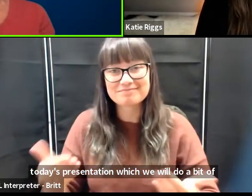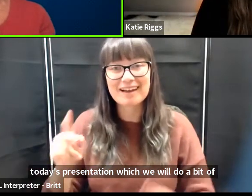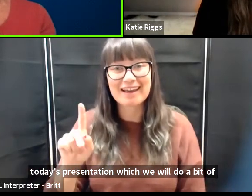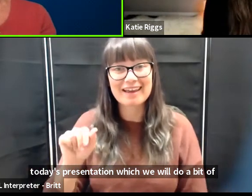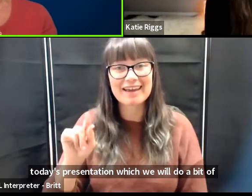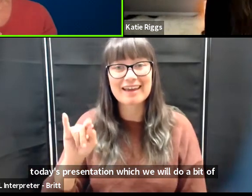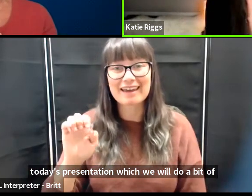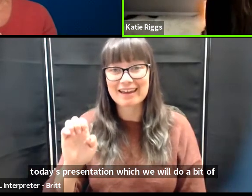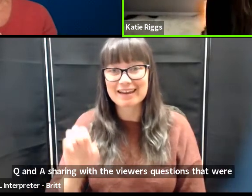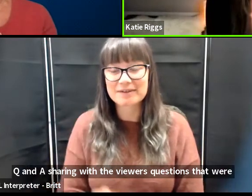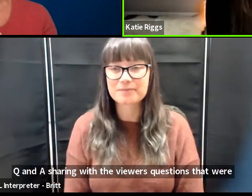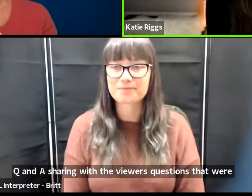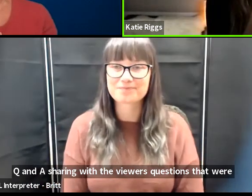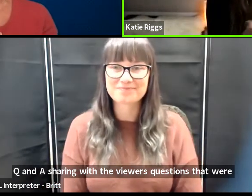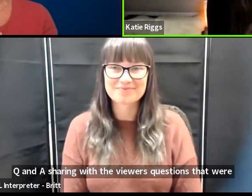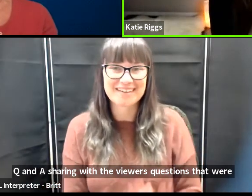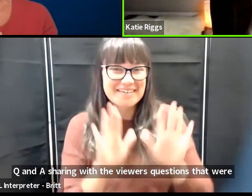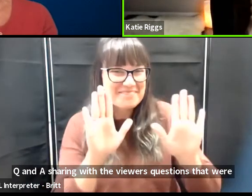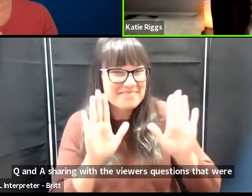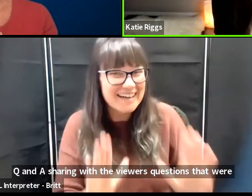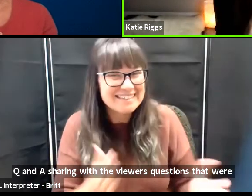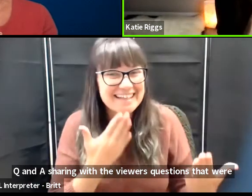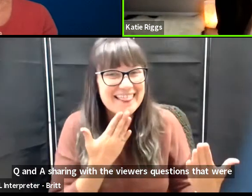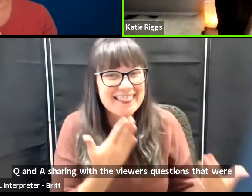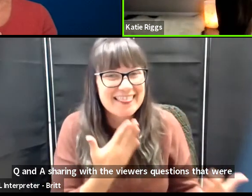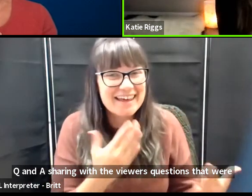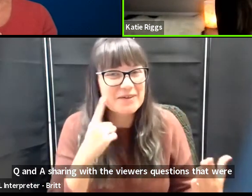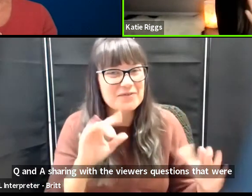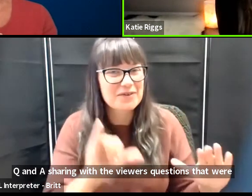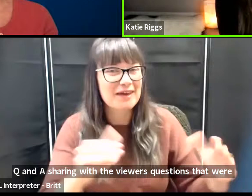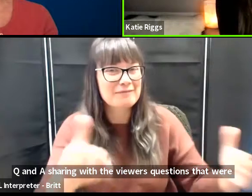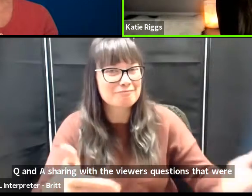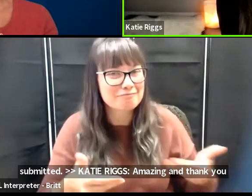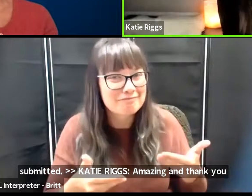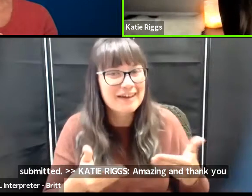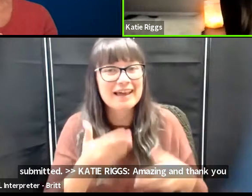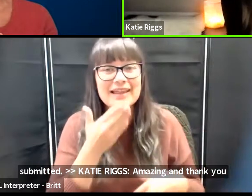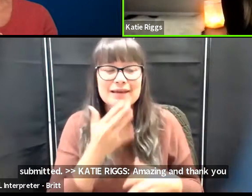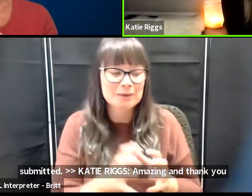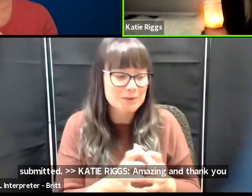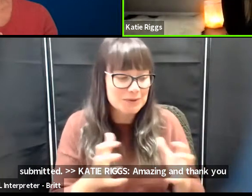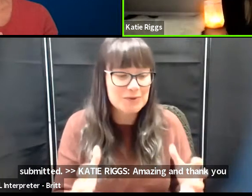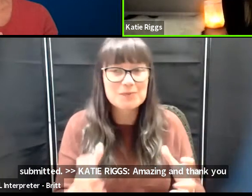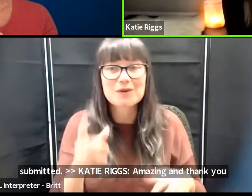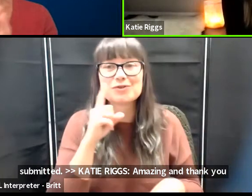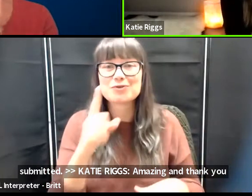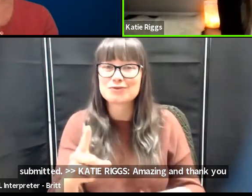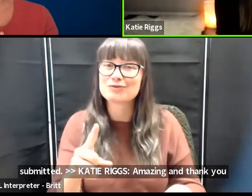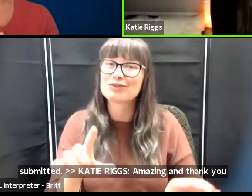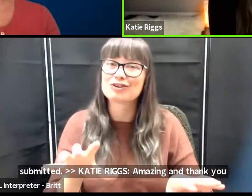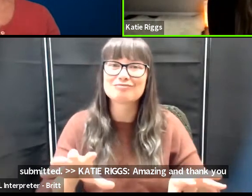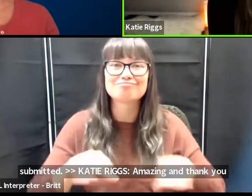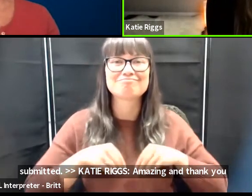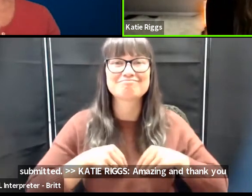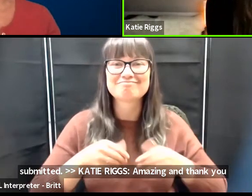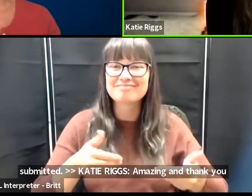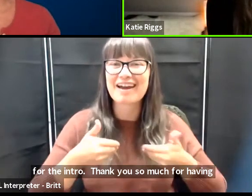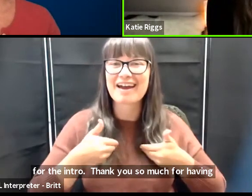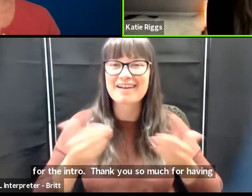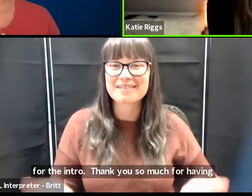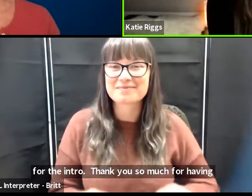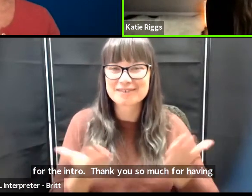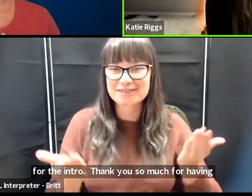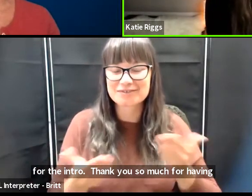away. Amazing. Thank you for the intro and thank you so much for having me. It's a pleasure and an honor to be with you